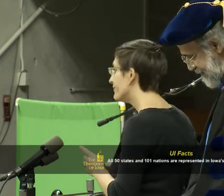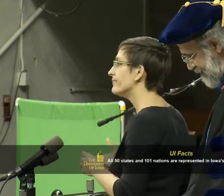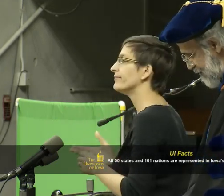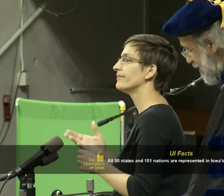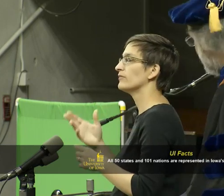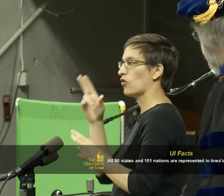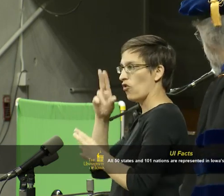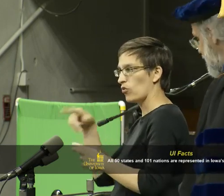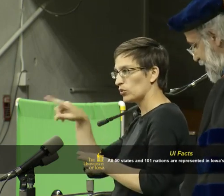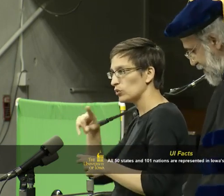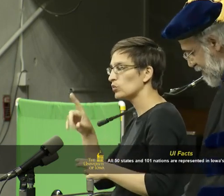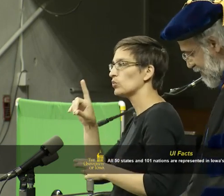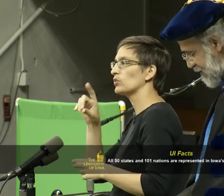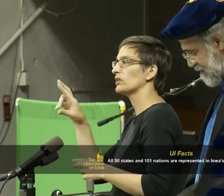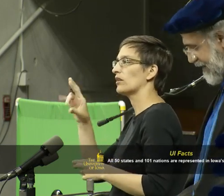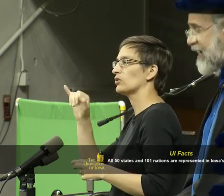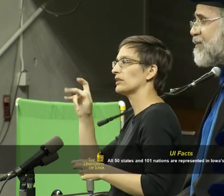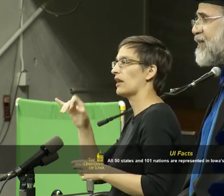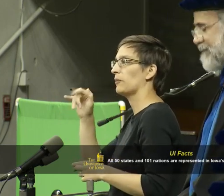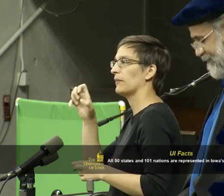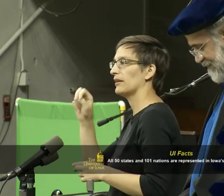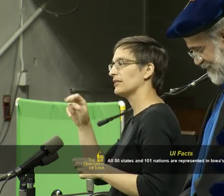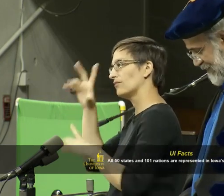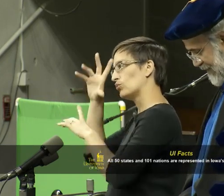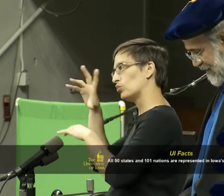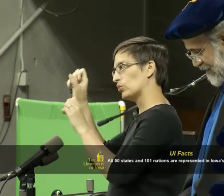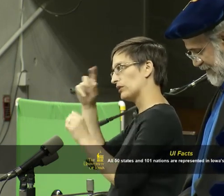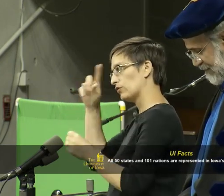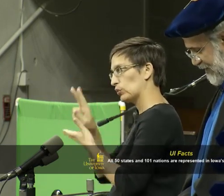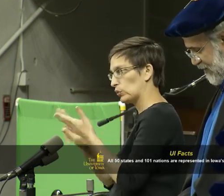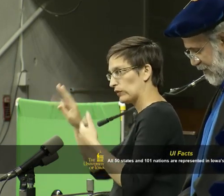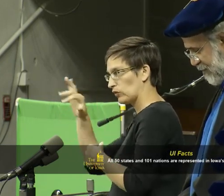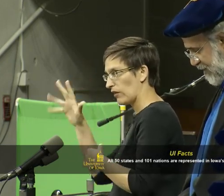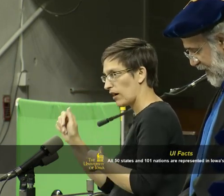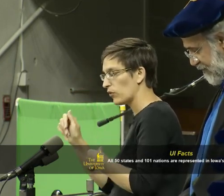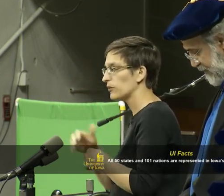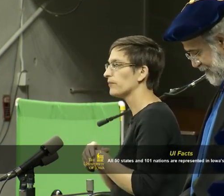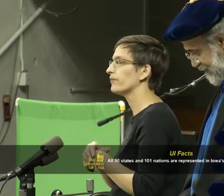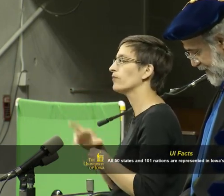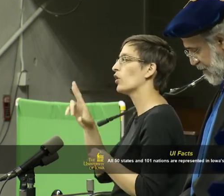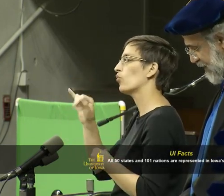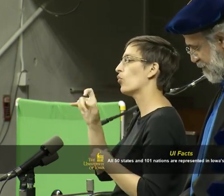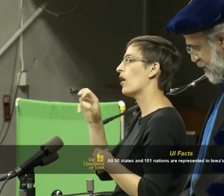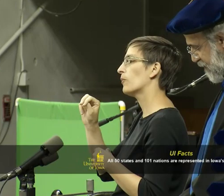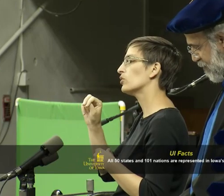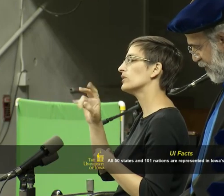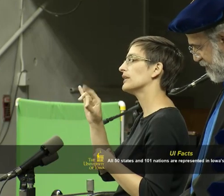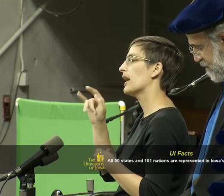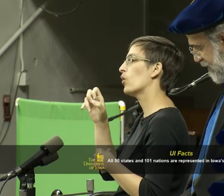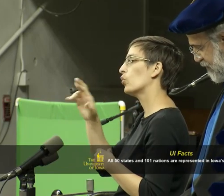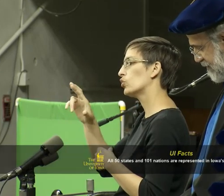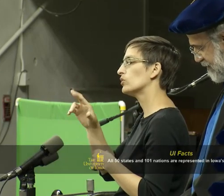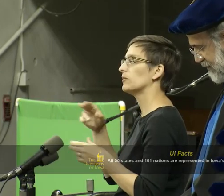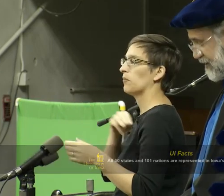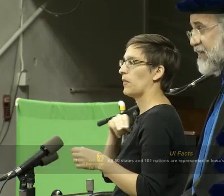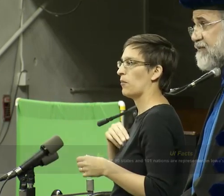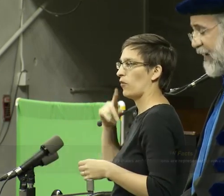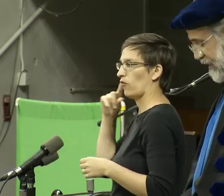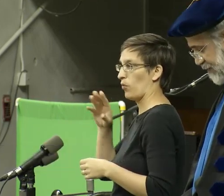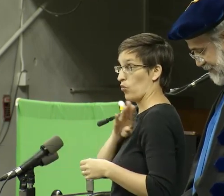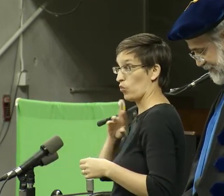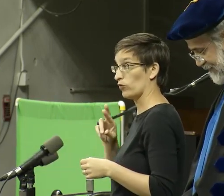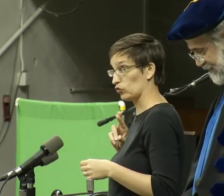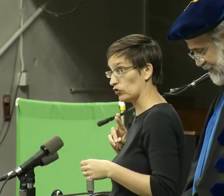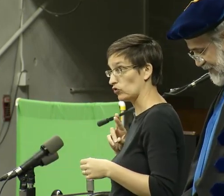Mason, President of the University of Iowa, Mr. Robert Downer, a member of the Board of Regents, State